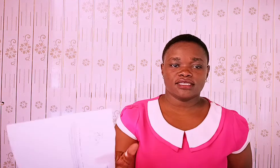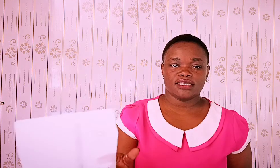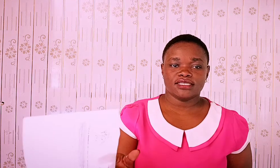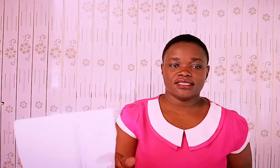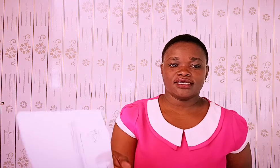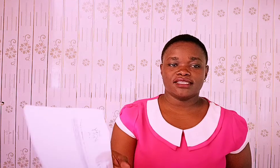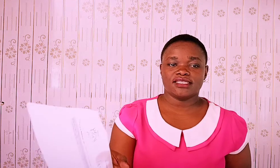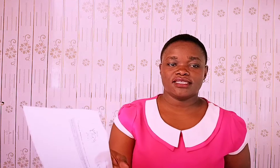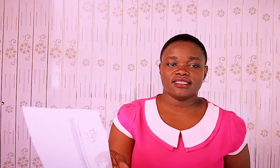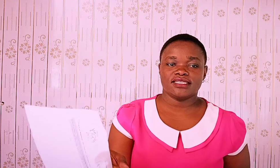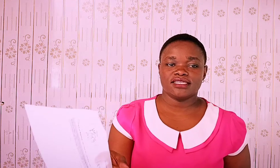then.